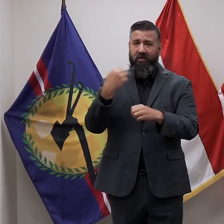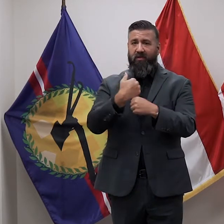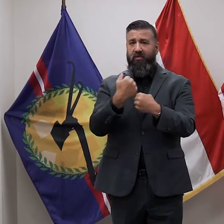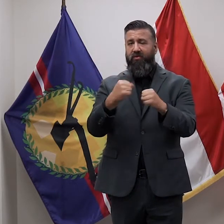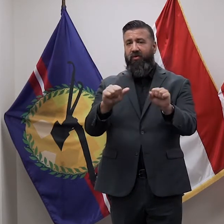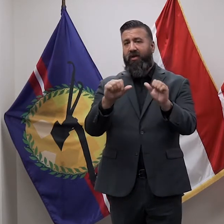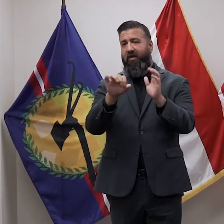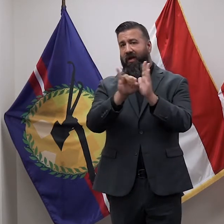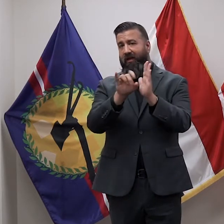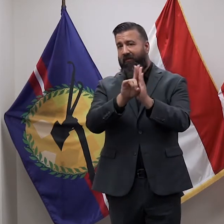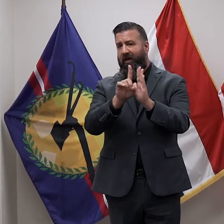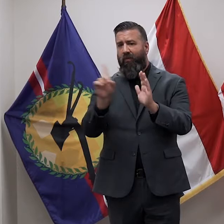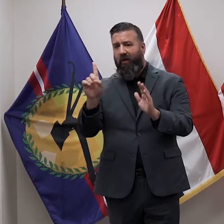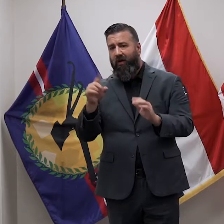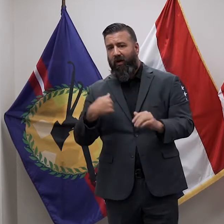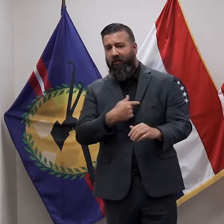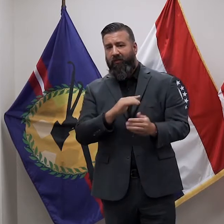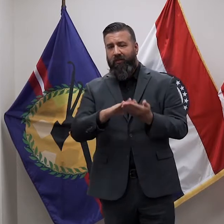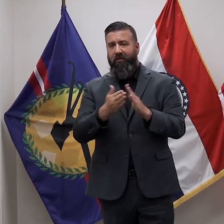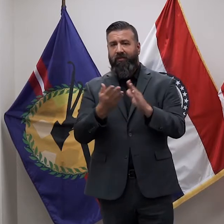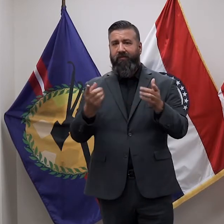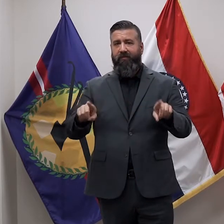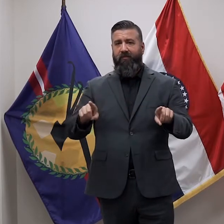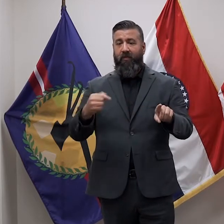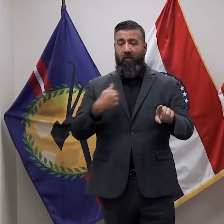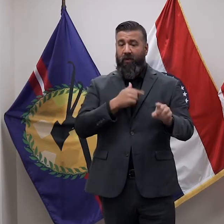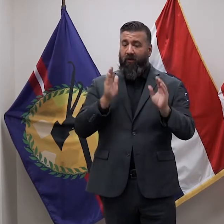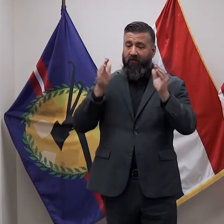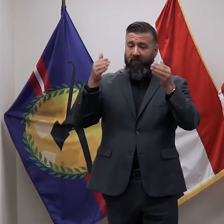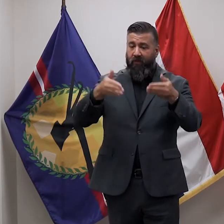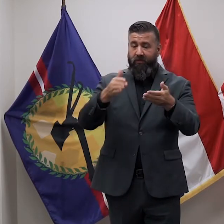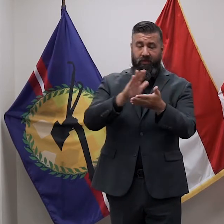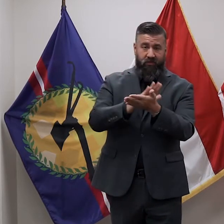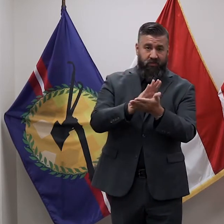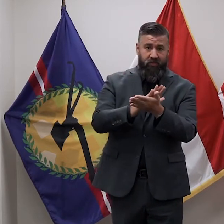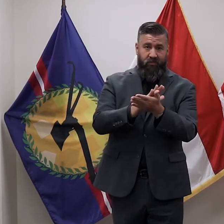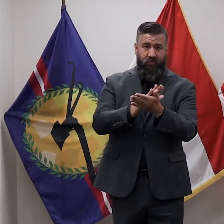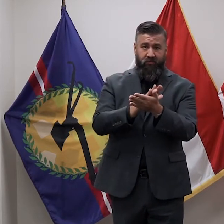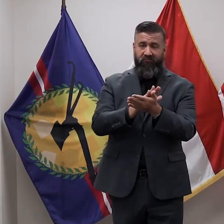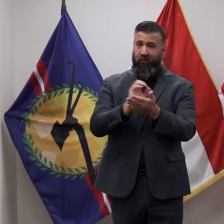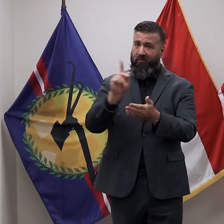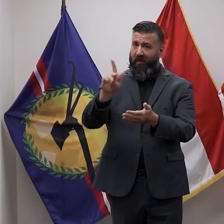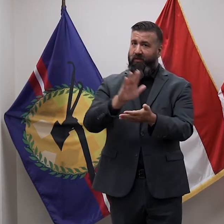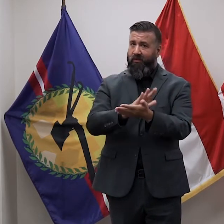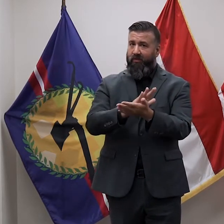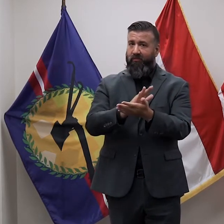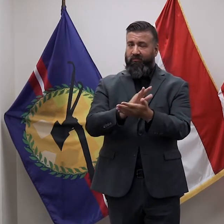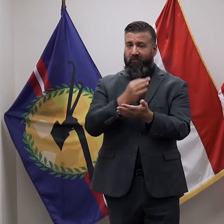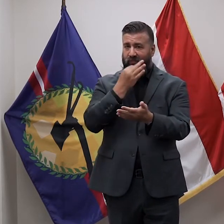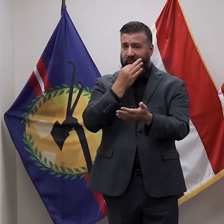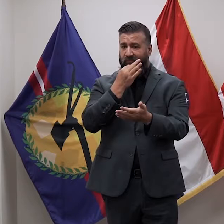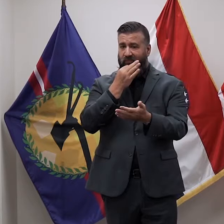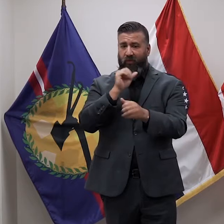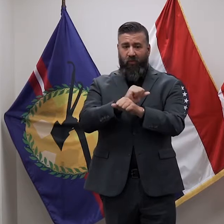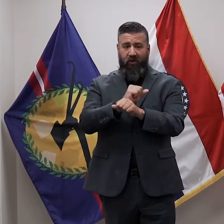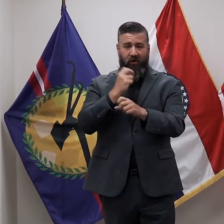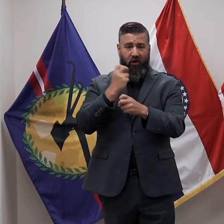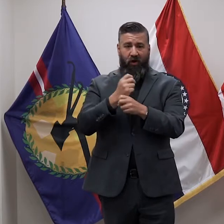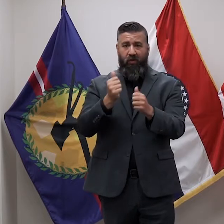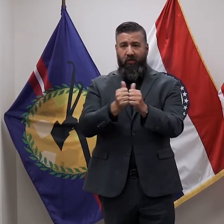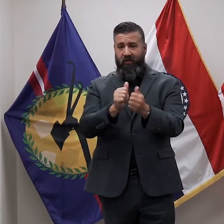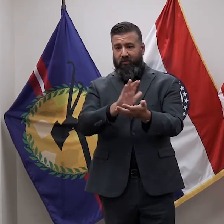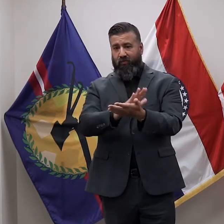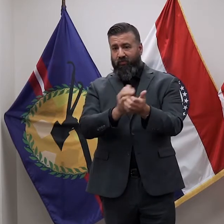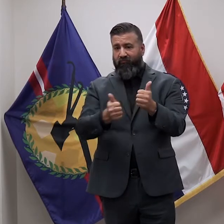state of our community is. We are focusing right now on schools. We are headed into back to school. We've been working very hard with superintendents and